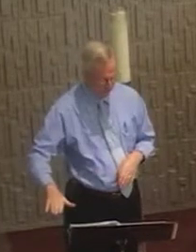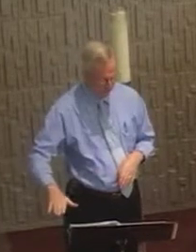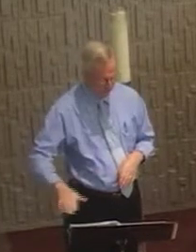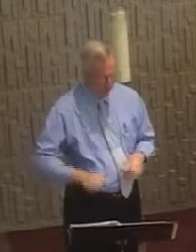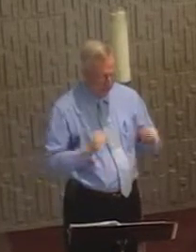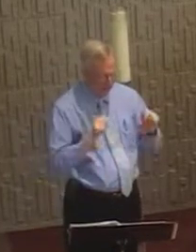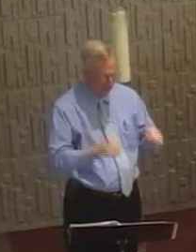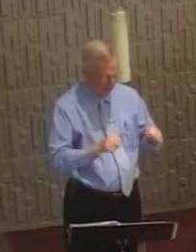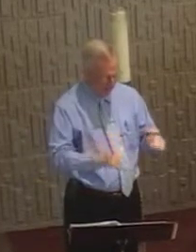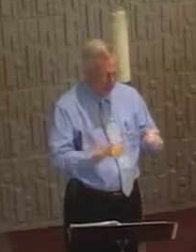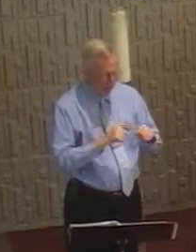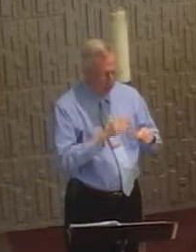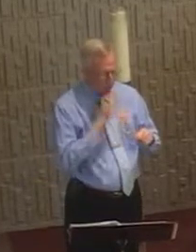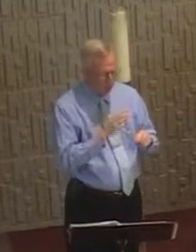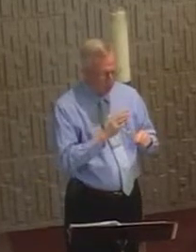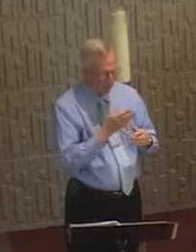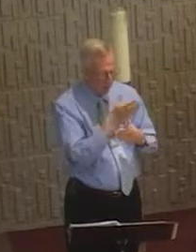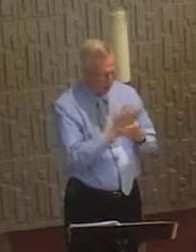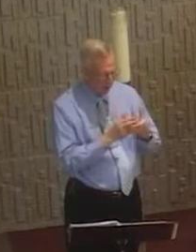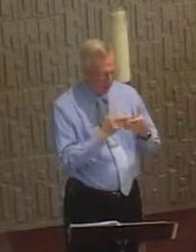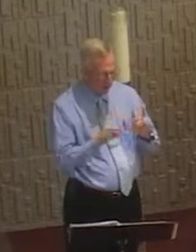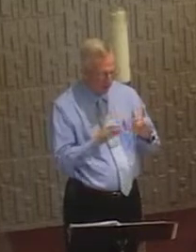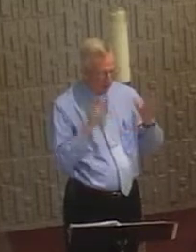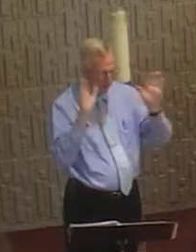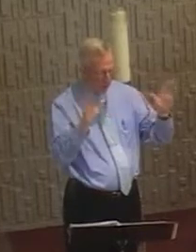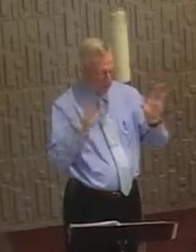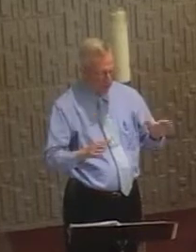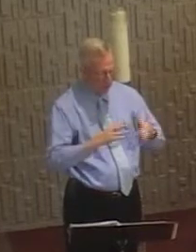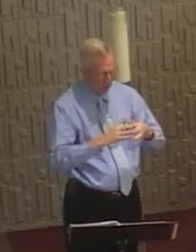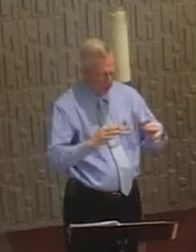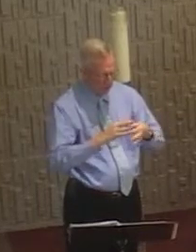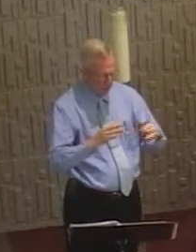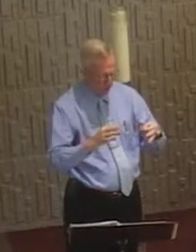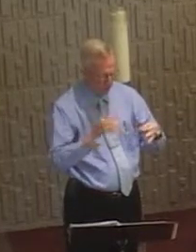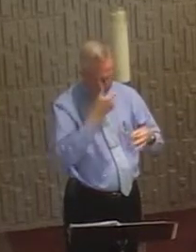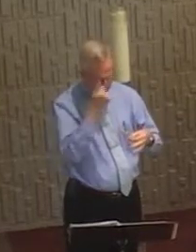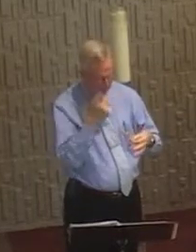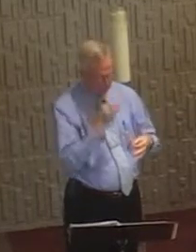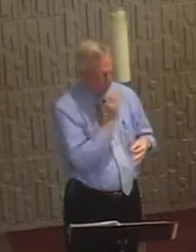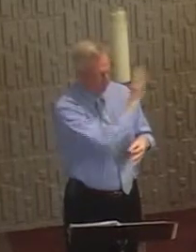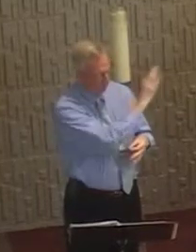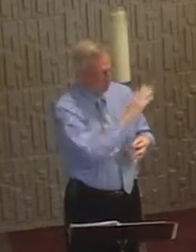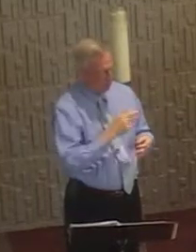of some amazing stories because of my ministry.